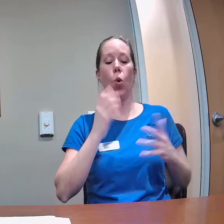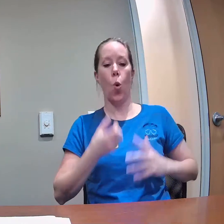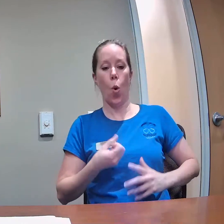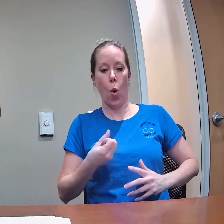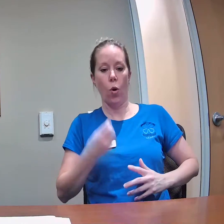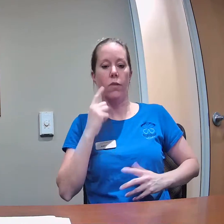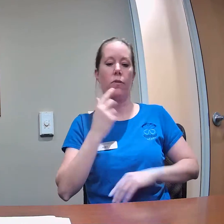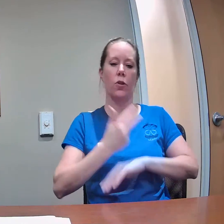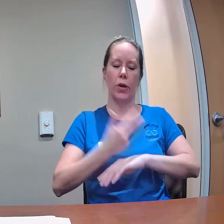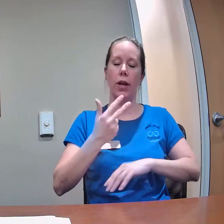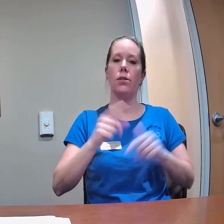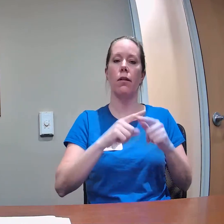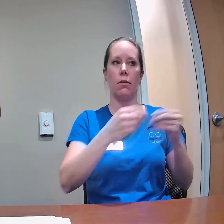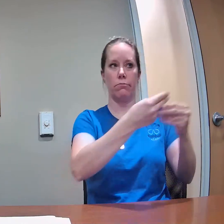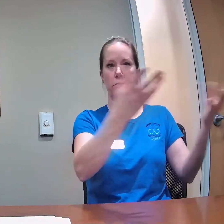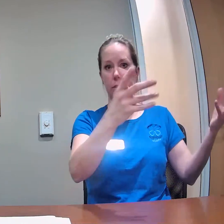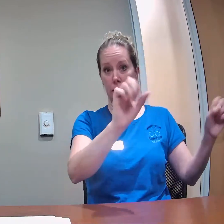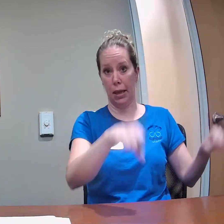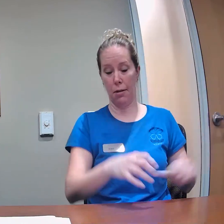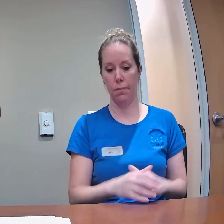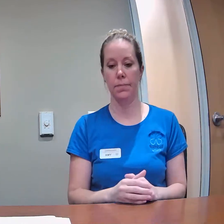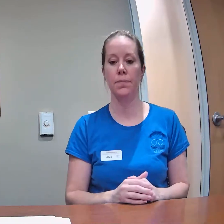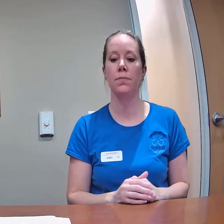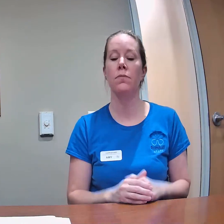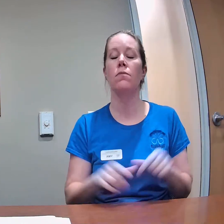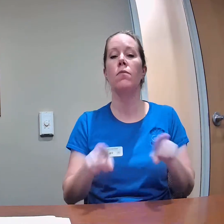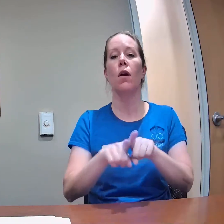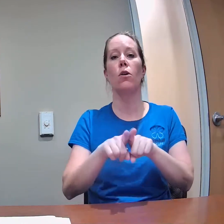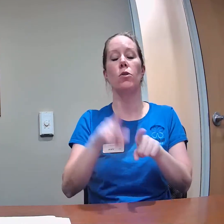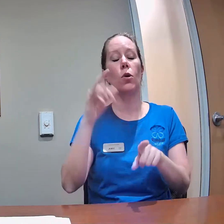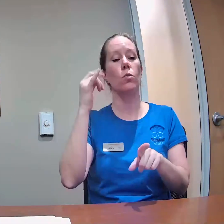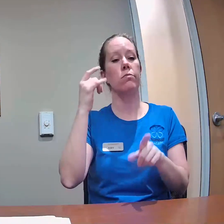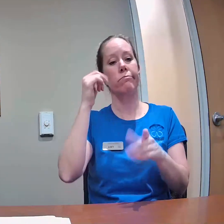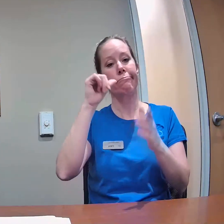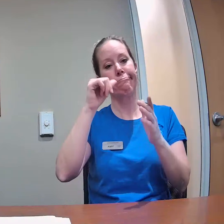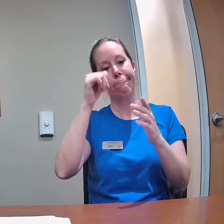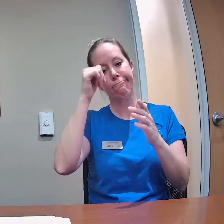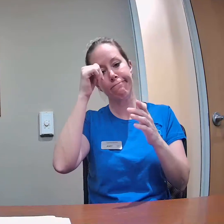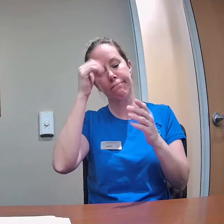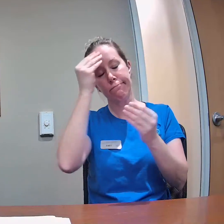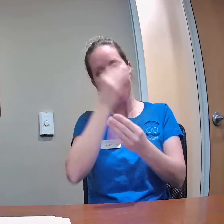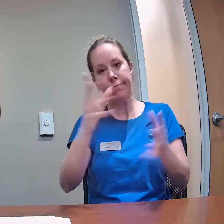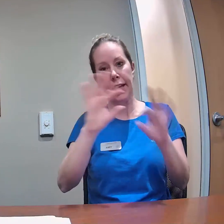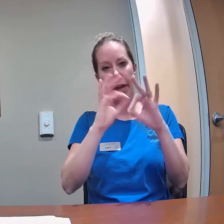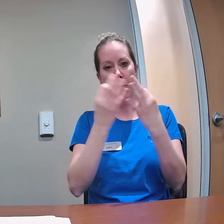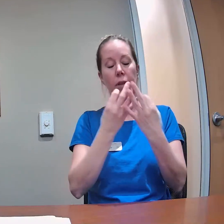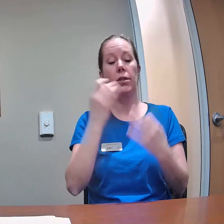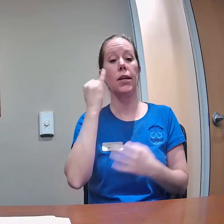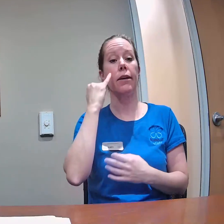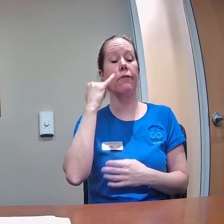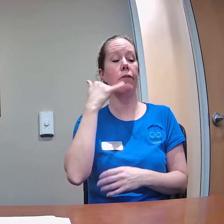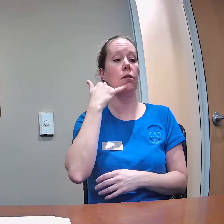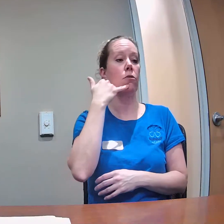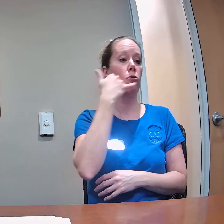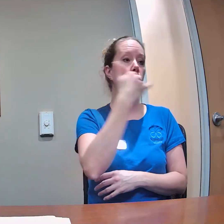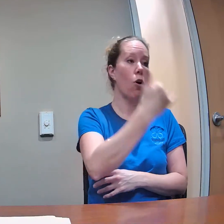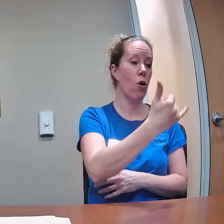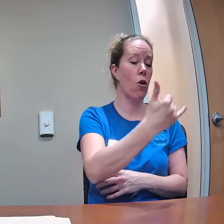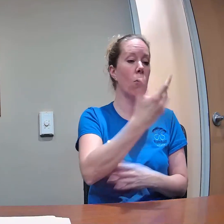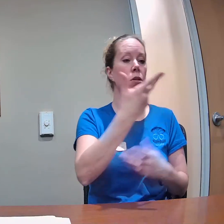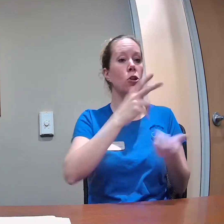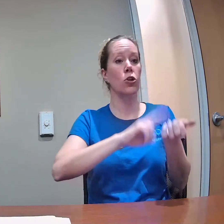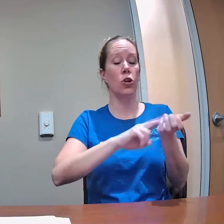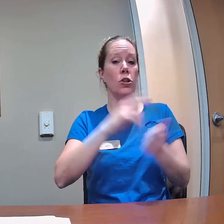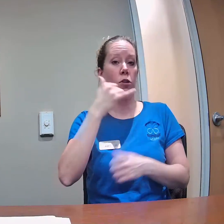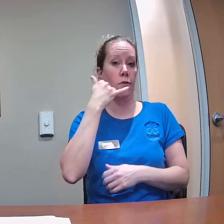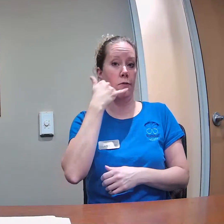And a reminder to families, if you're calling the nurse's phone to talk to the nurse about your family member,